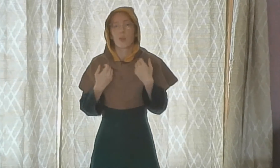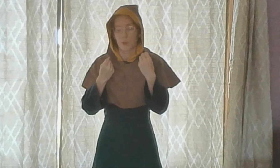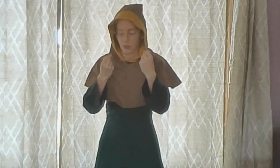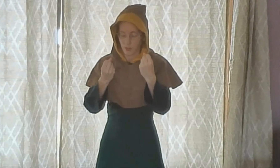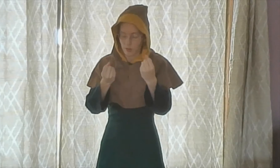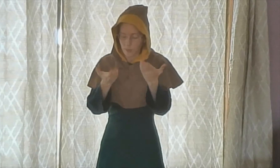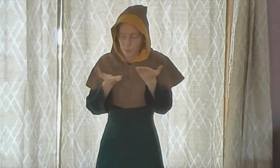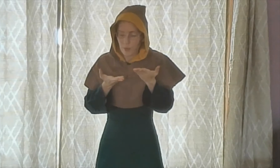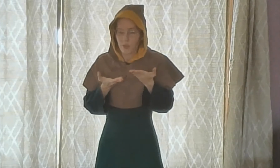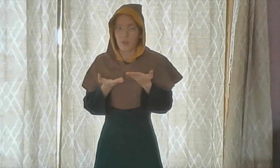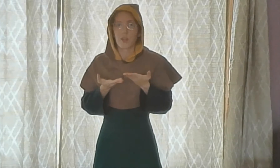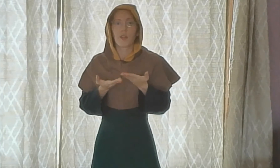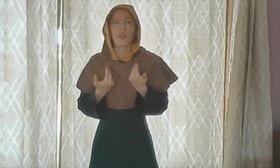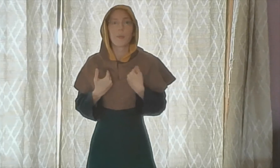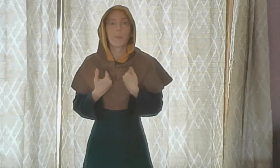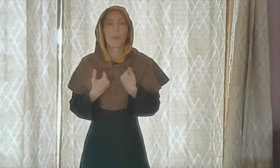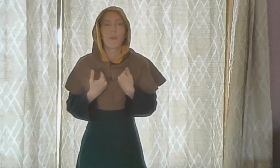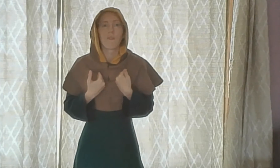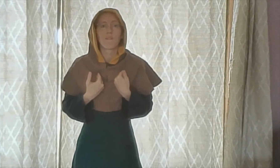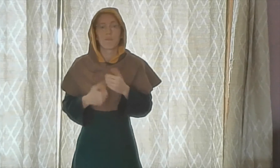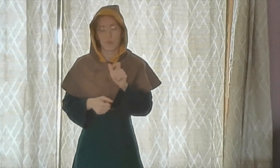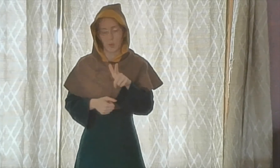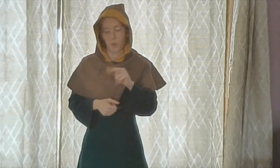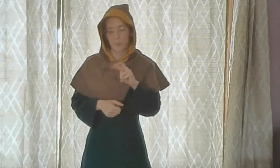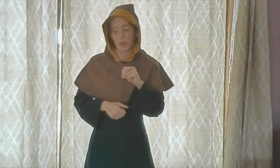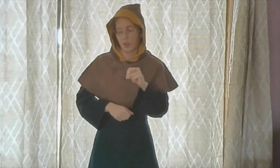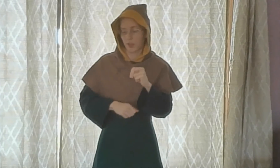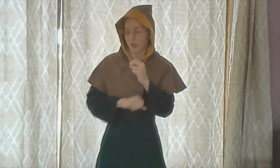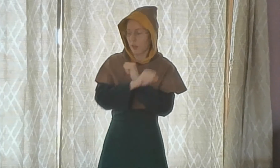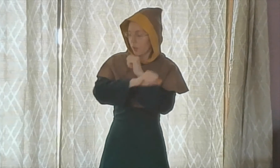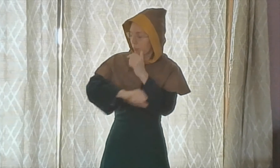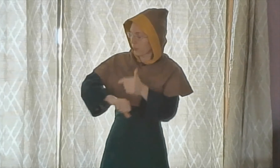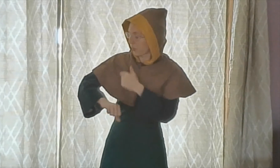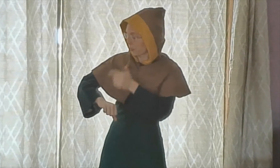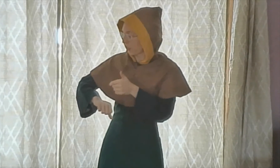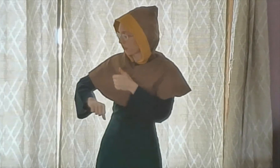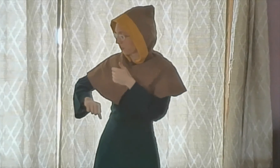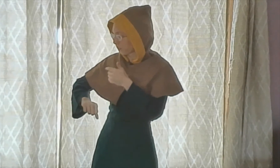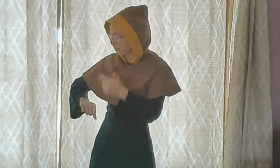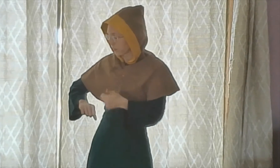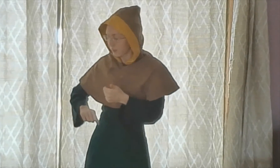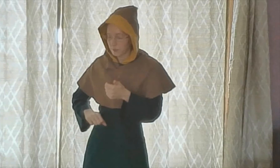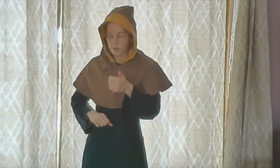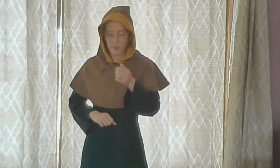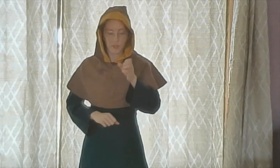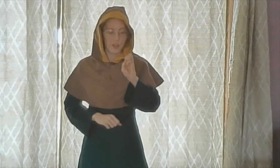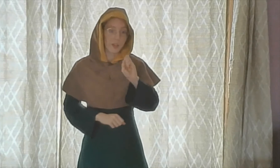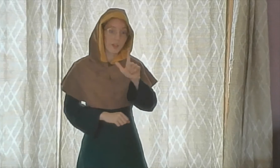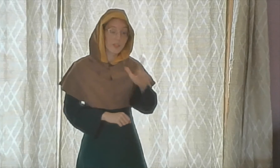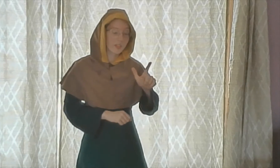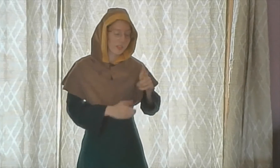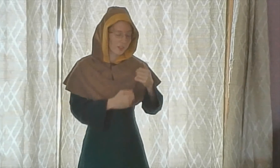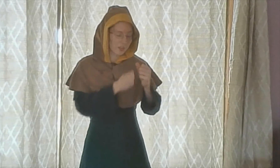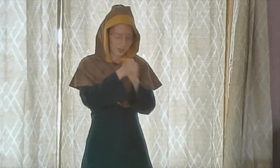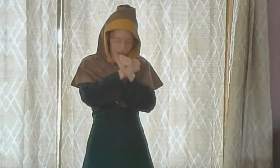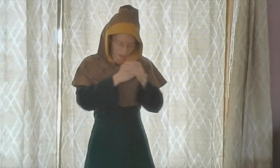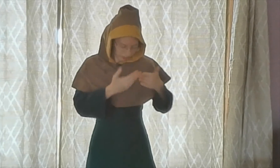I would know alone. While my arms are bound in linen, my legs are